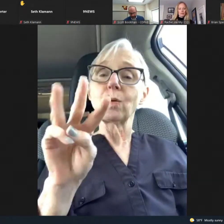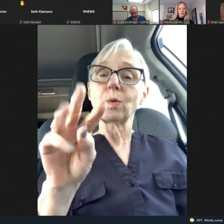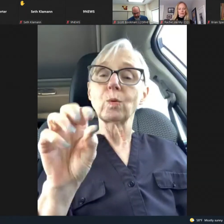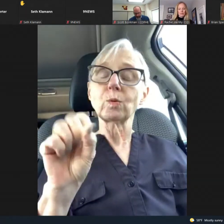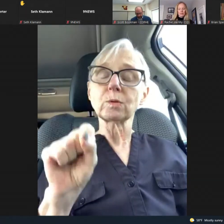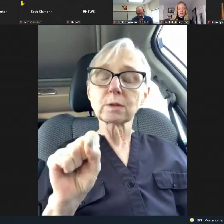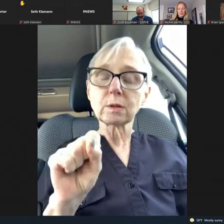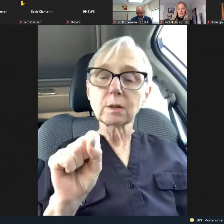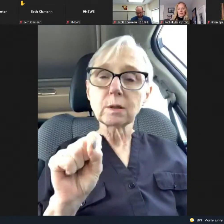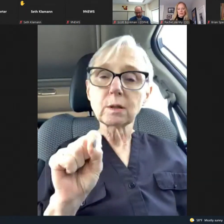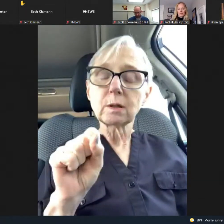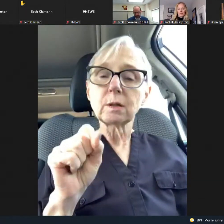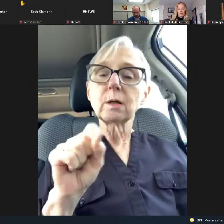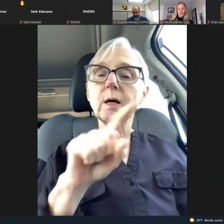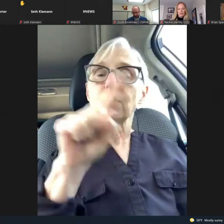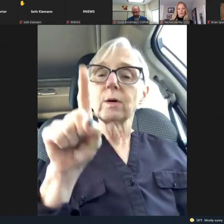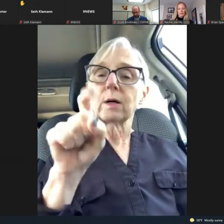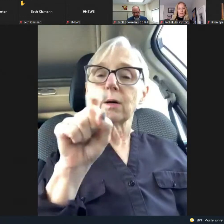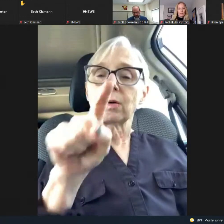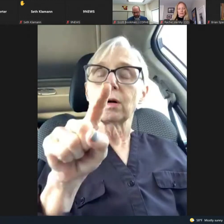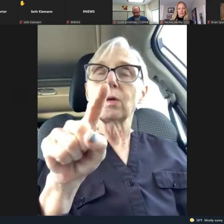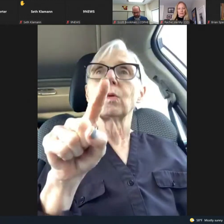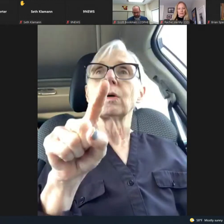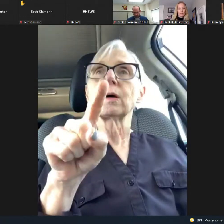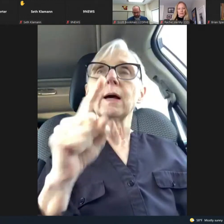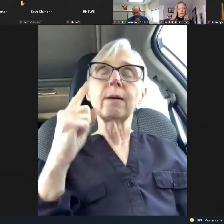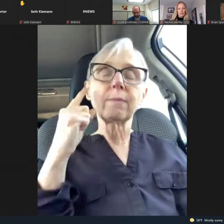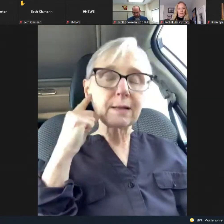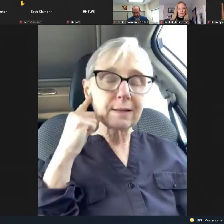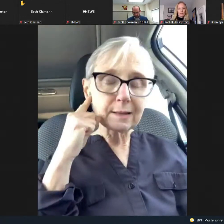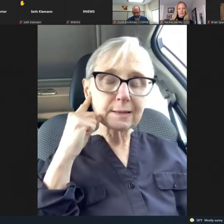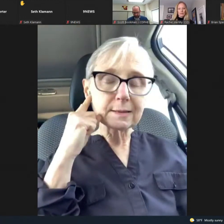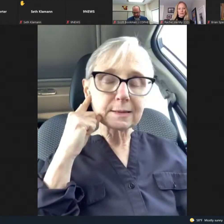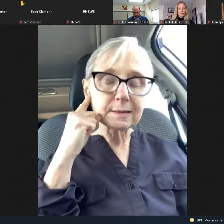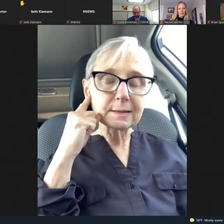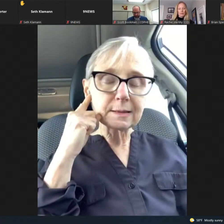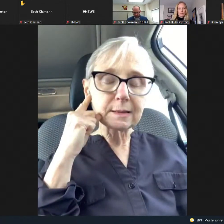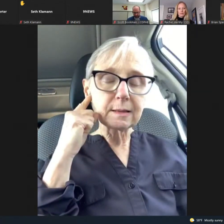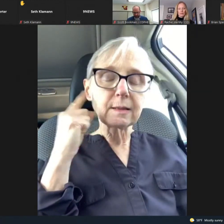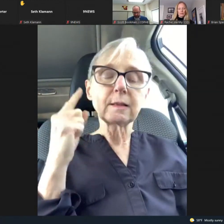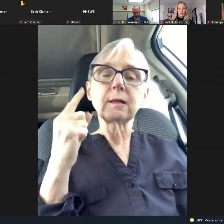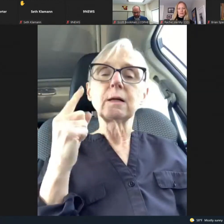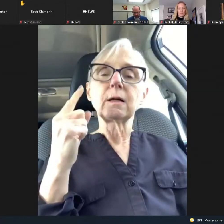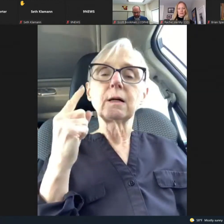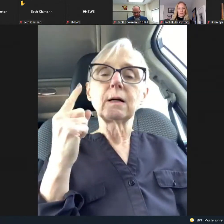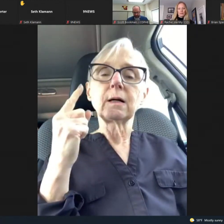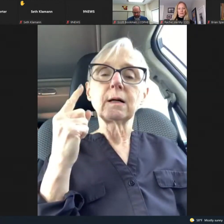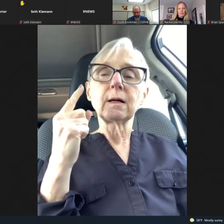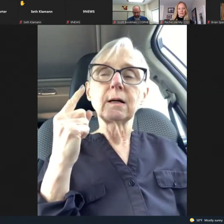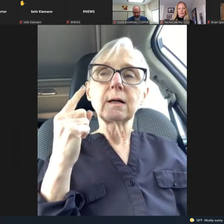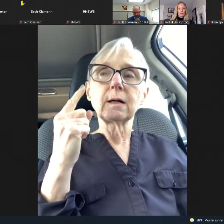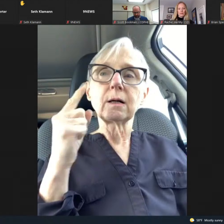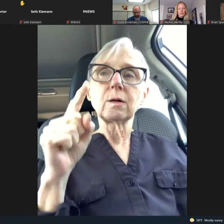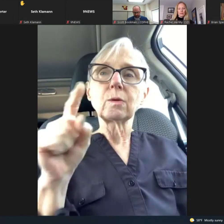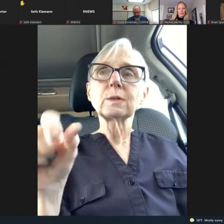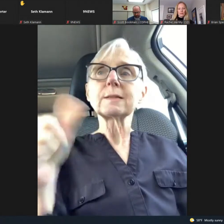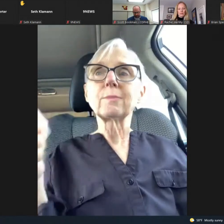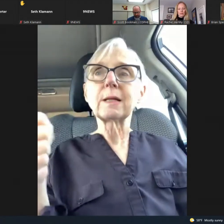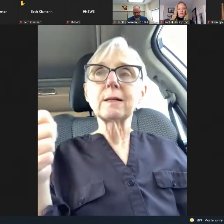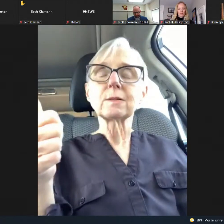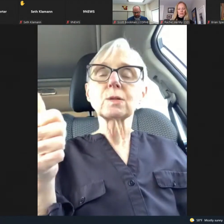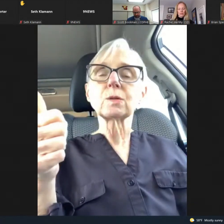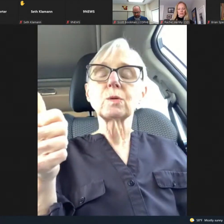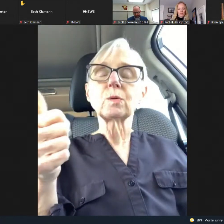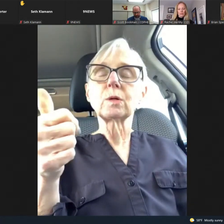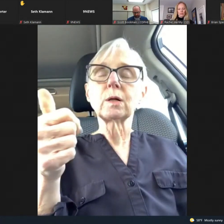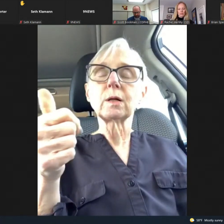asked, but I want to be as specific as I can. I've been listening in and out of another conversation I've been having with someone else. When it comes